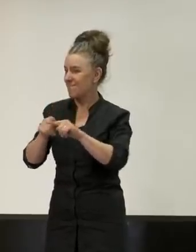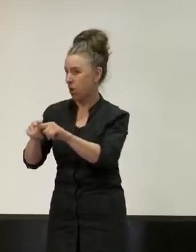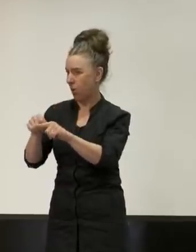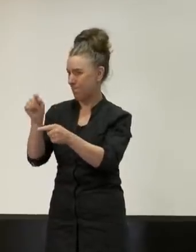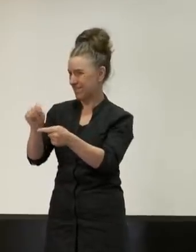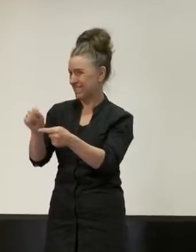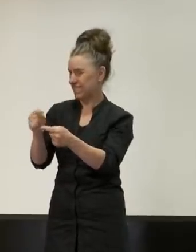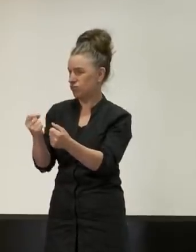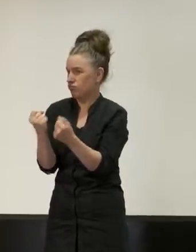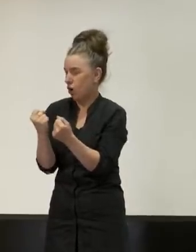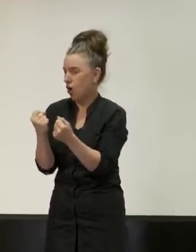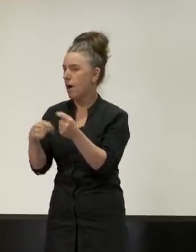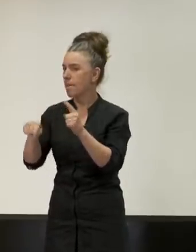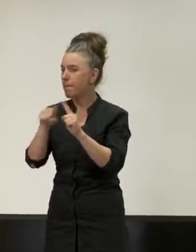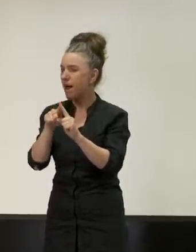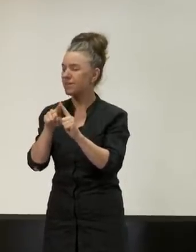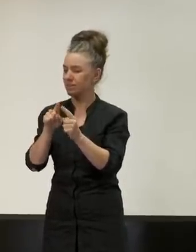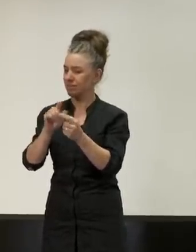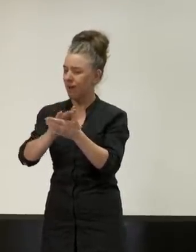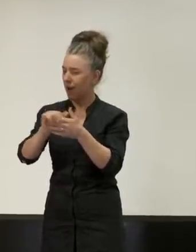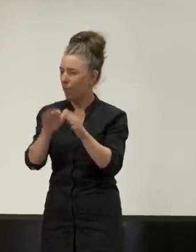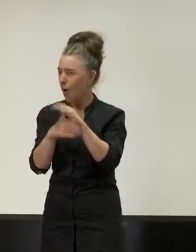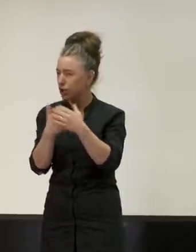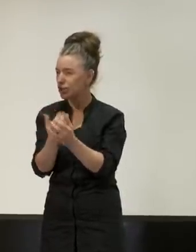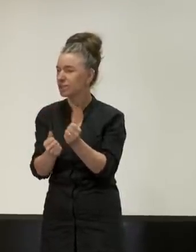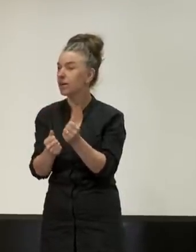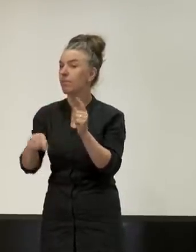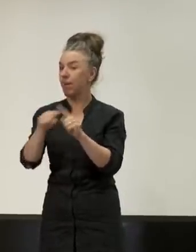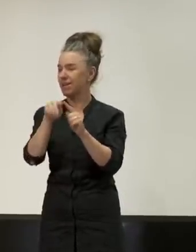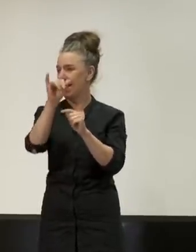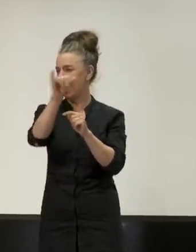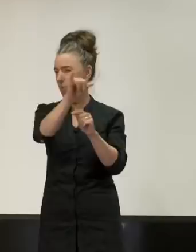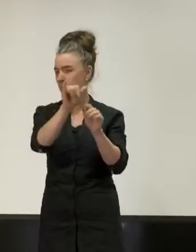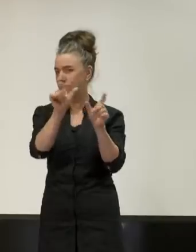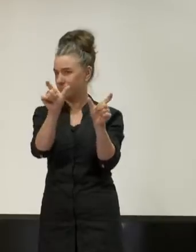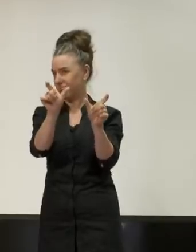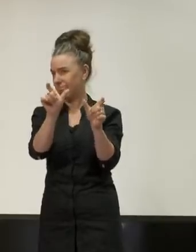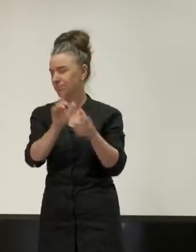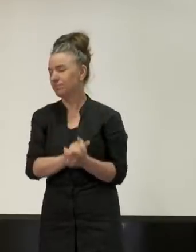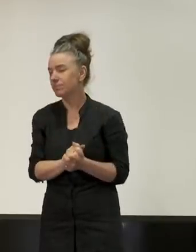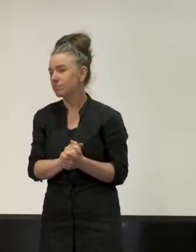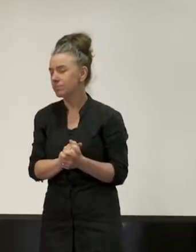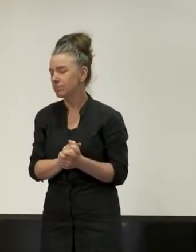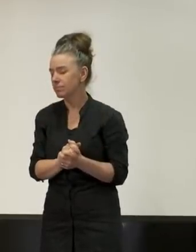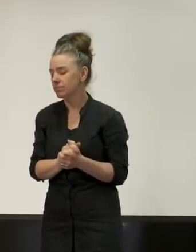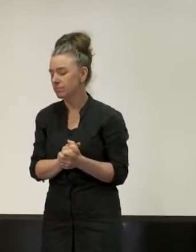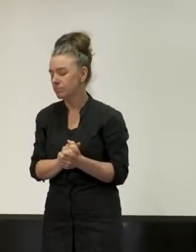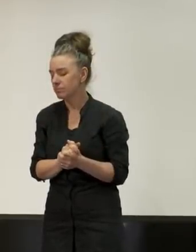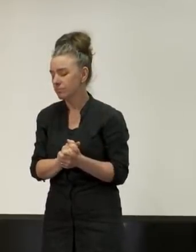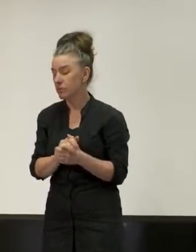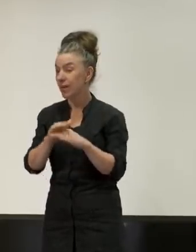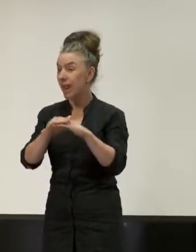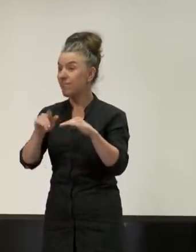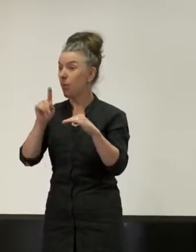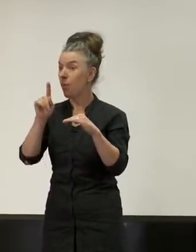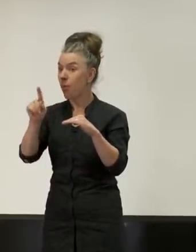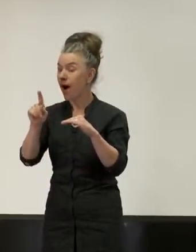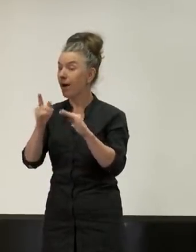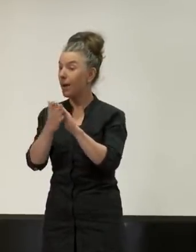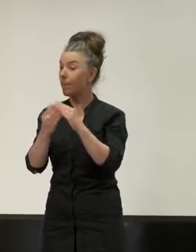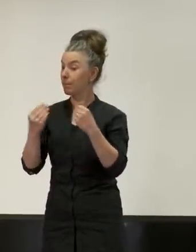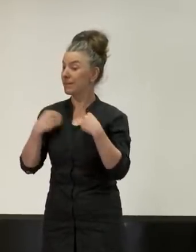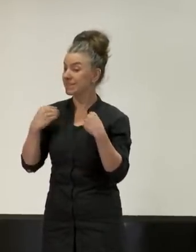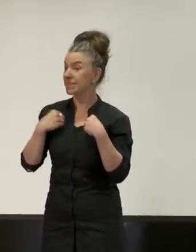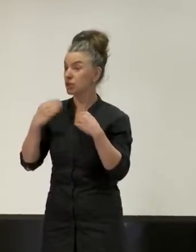our ongoing wall of defence. Therefore, at level 1, all current rules and restrictions on businesses and